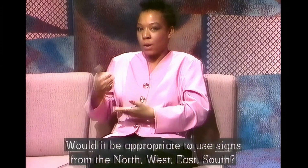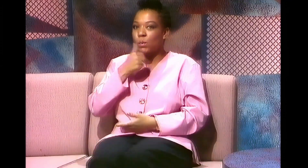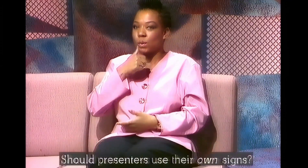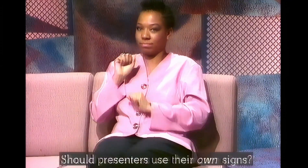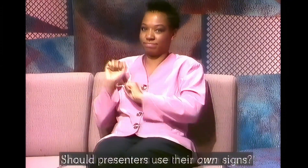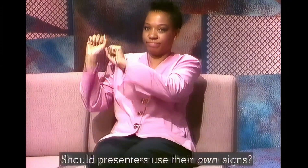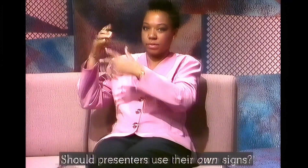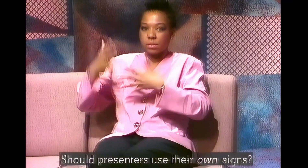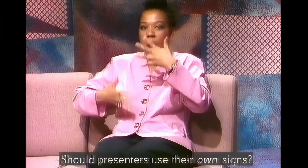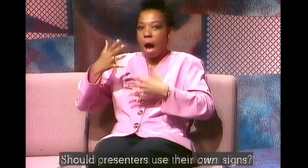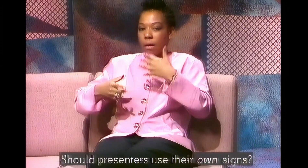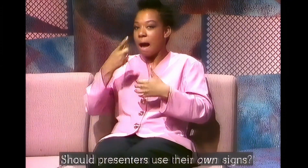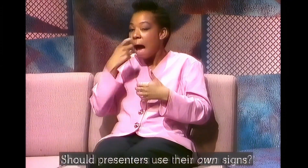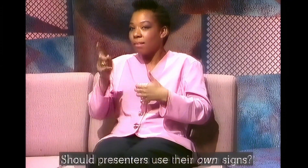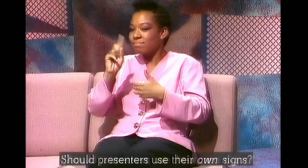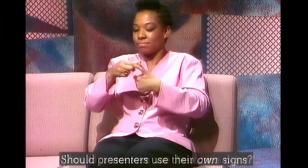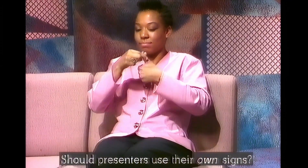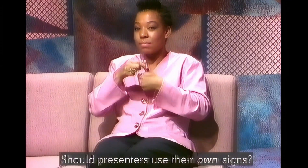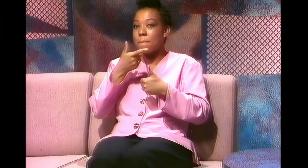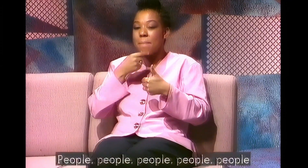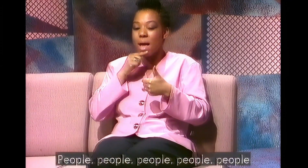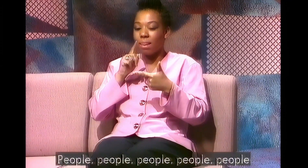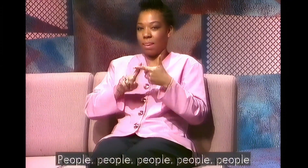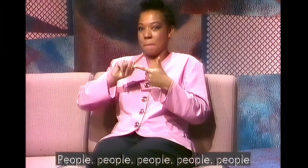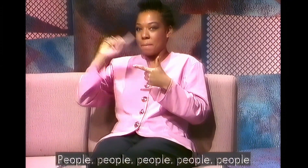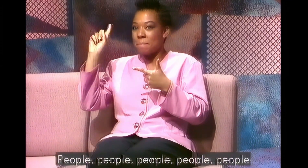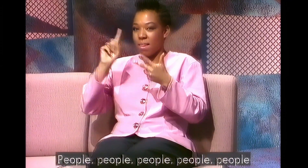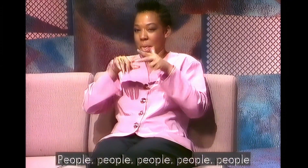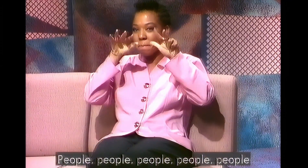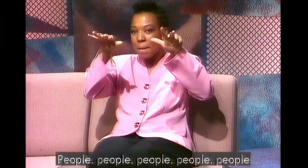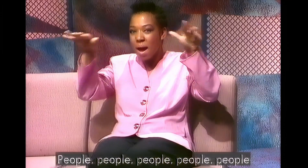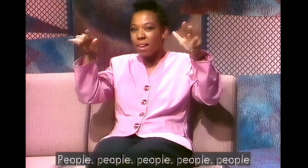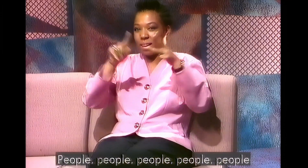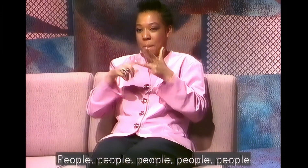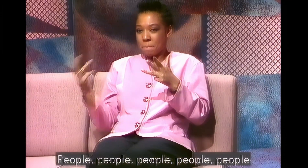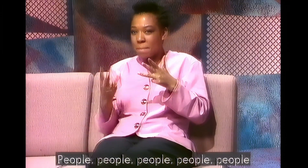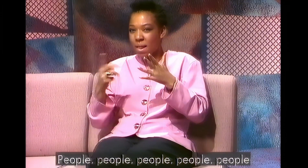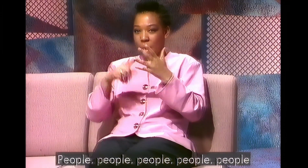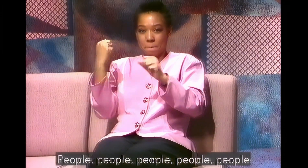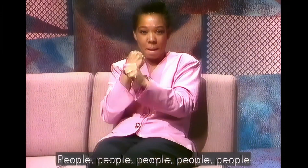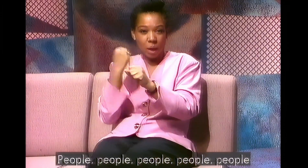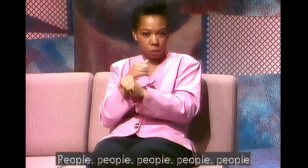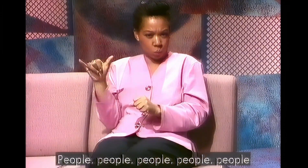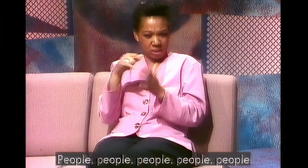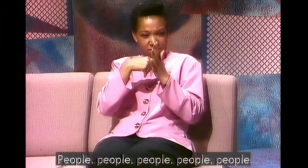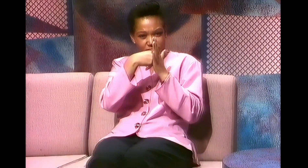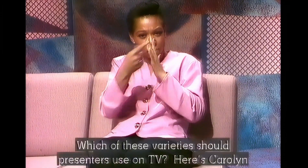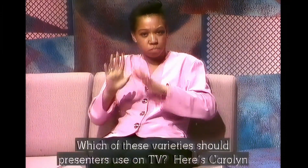Should the presenters use their own signs? Take people, people, people, people, people. Which of